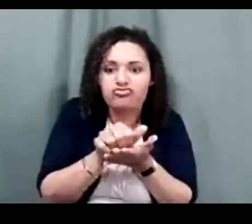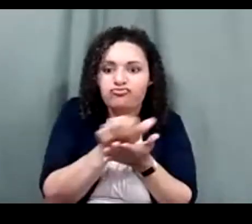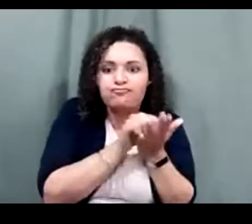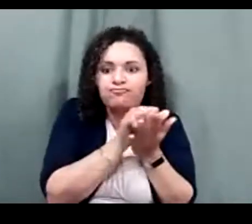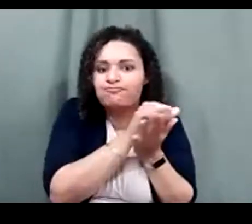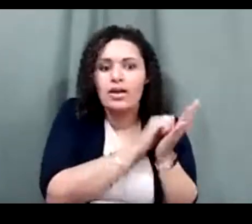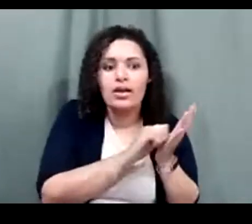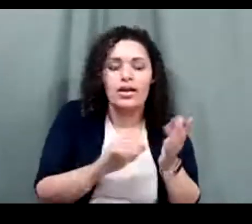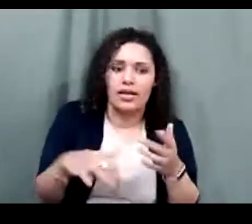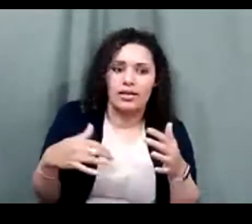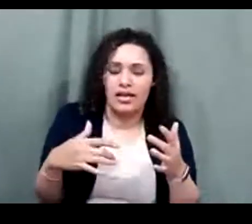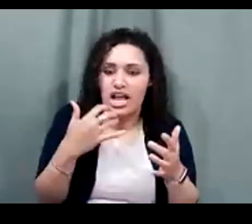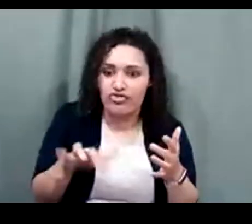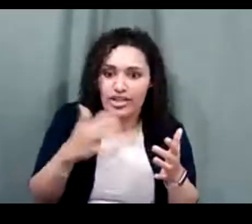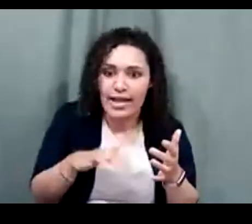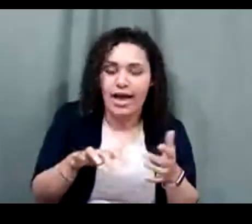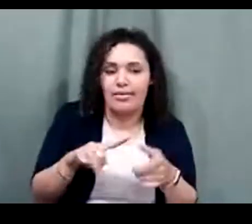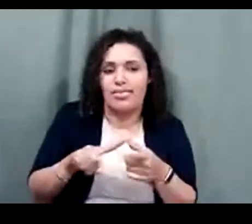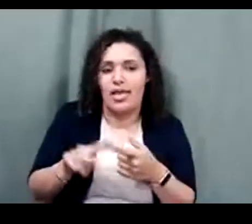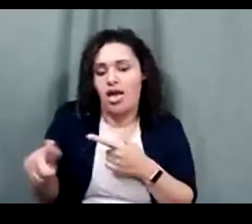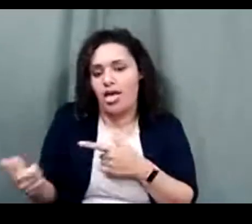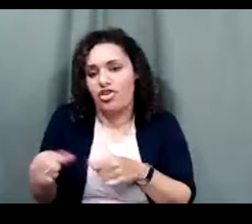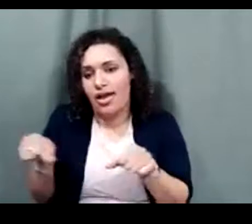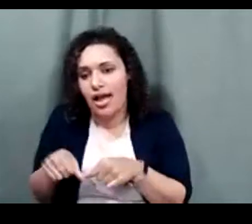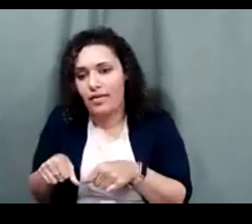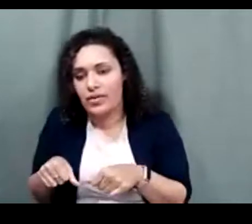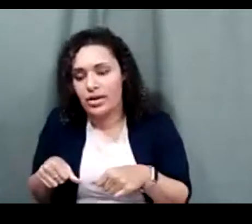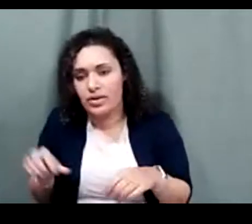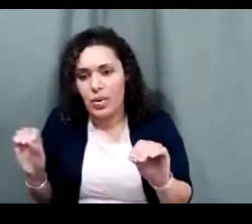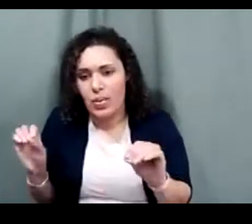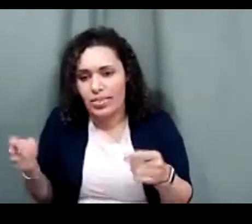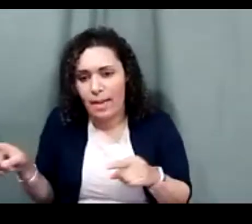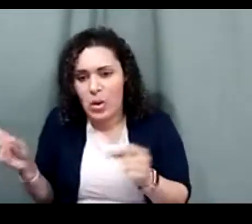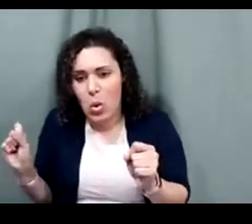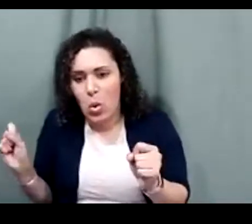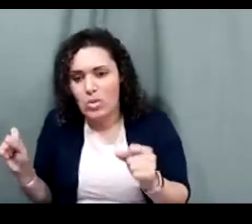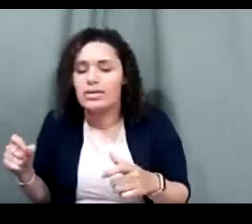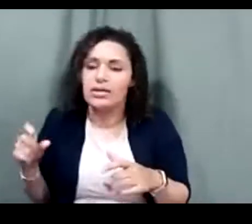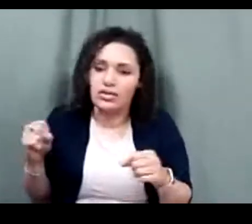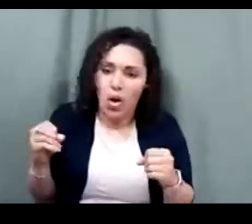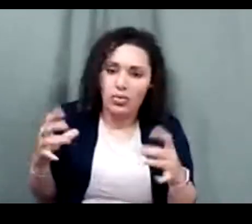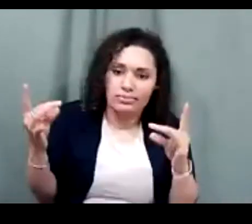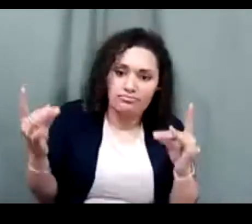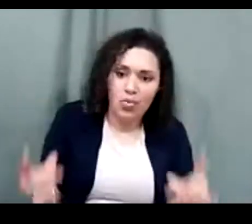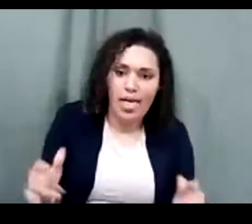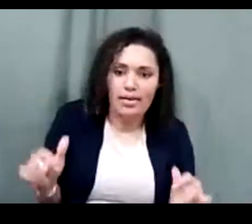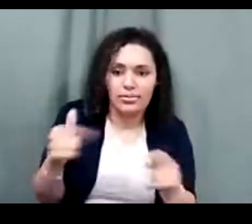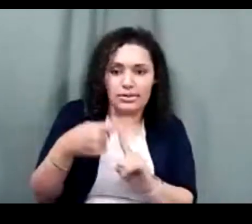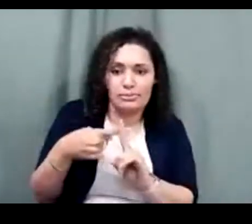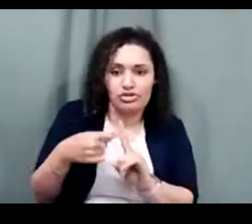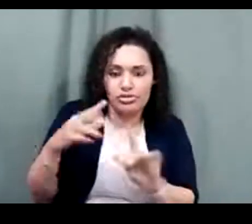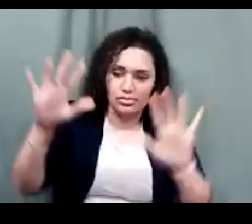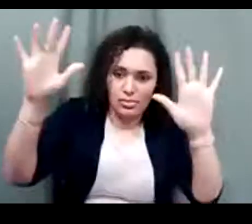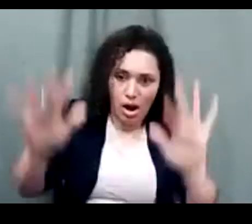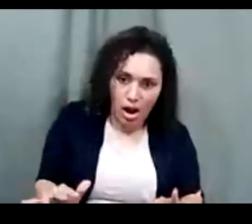we'll start to go crazy, get really hot. And then some areas where not much is happening, it gets cold. So we want to kind of smooth out that temperature.